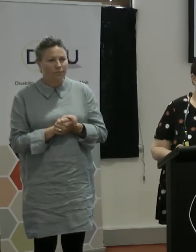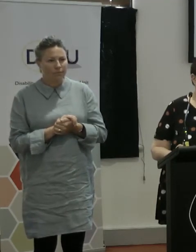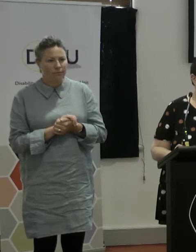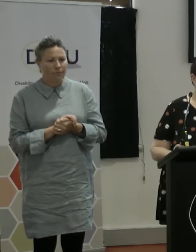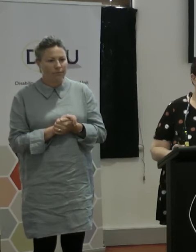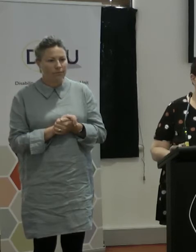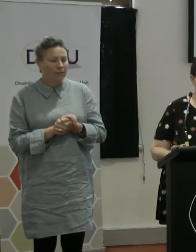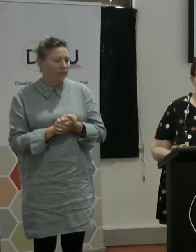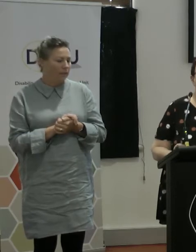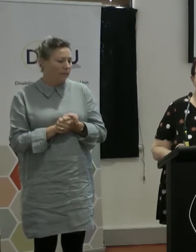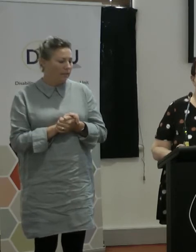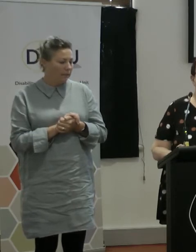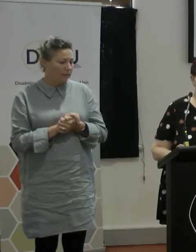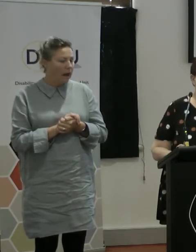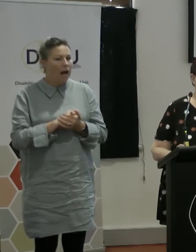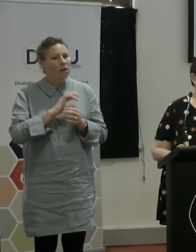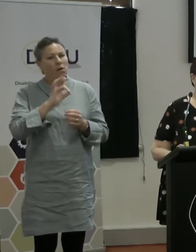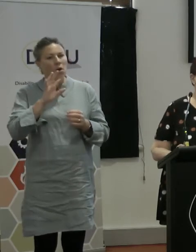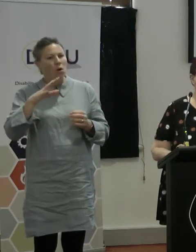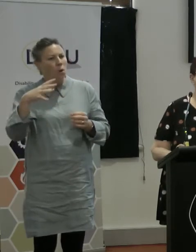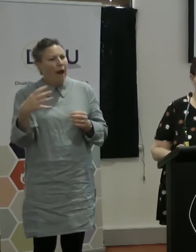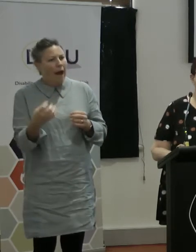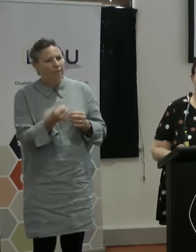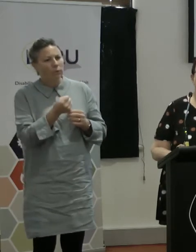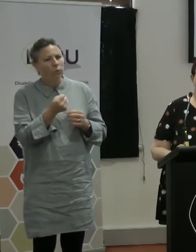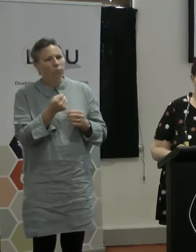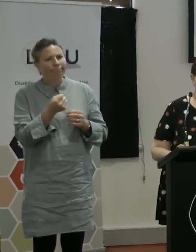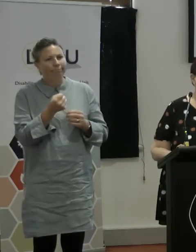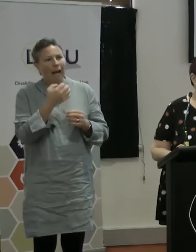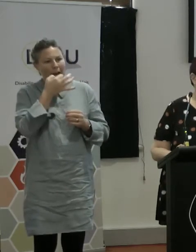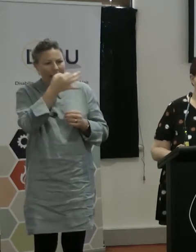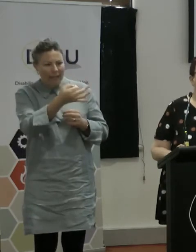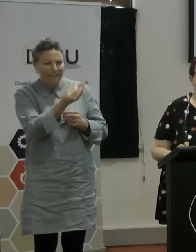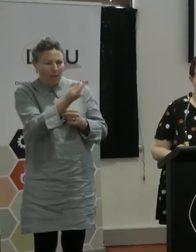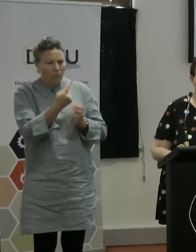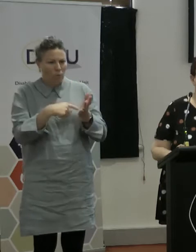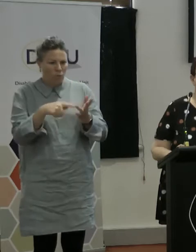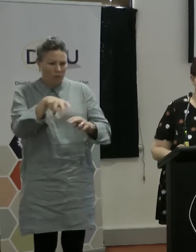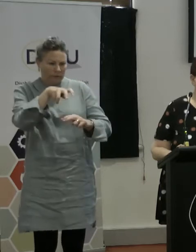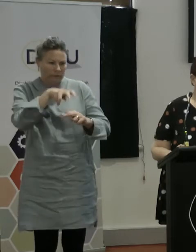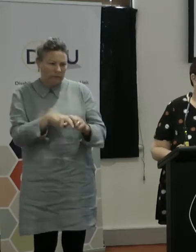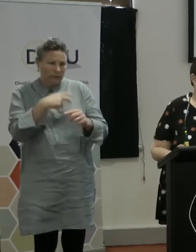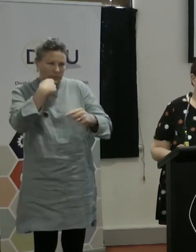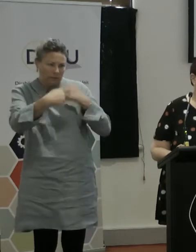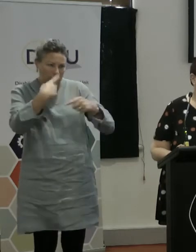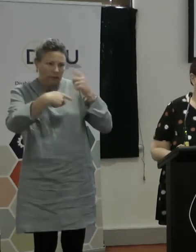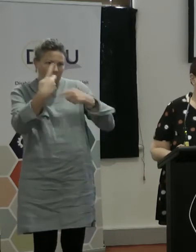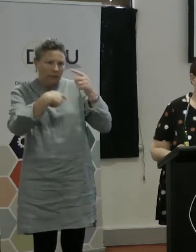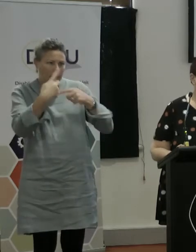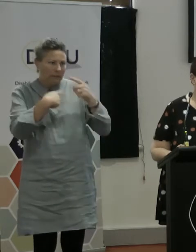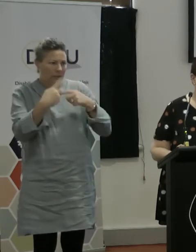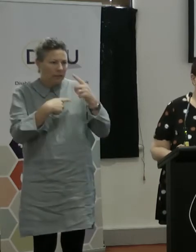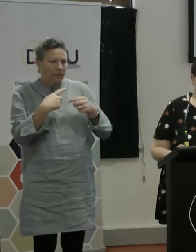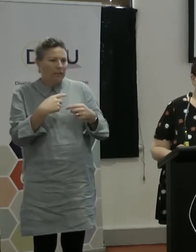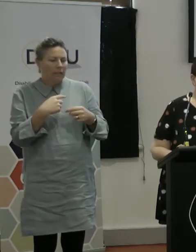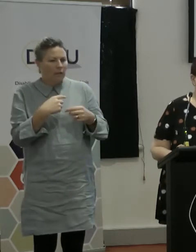expectation that a person would sit down and be able to articulate the whole of what they've experienced in one session.